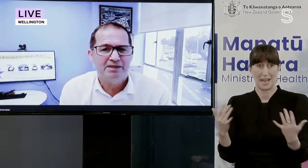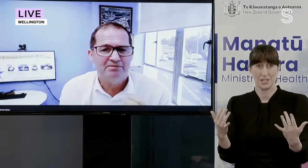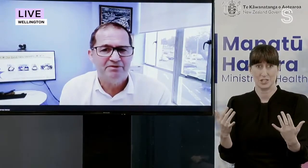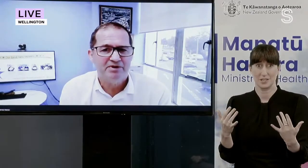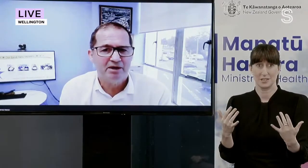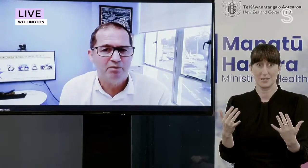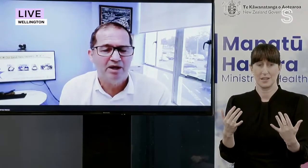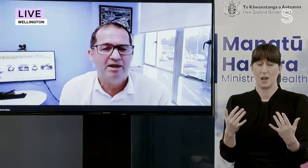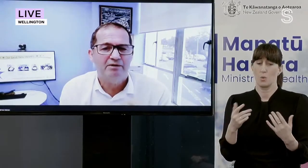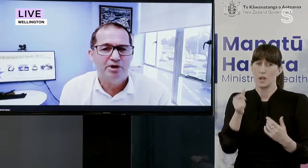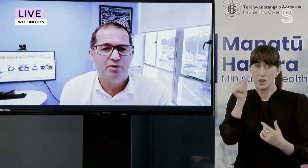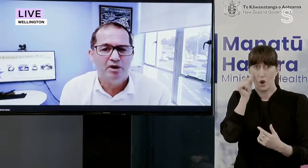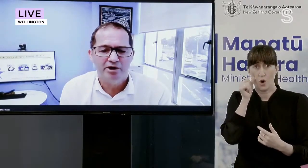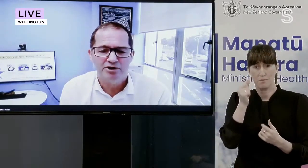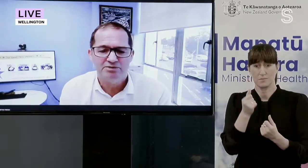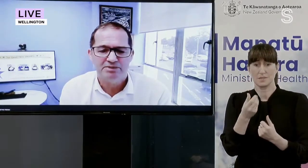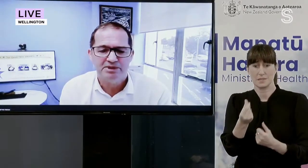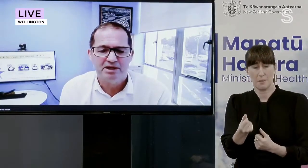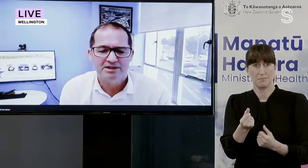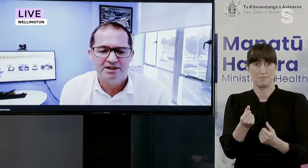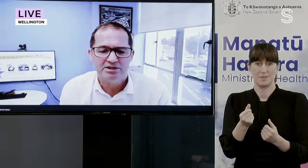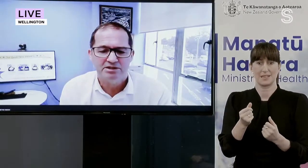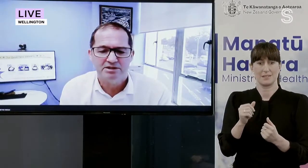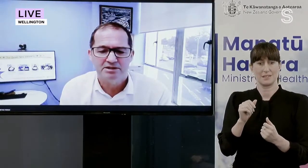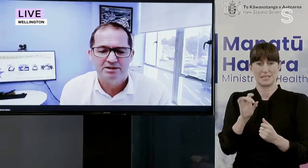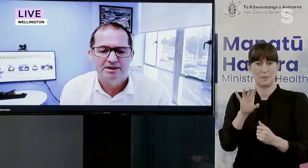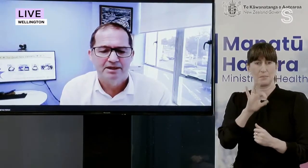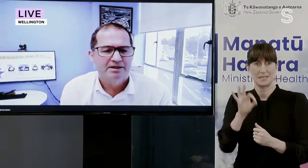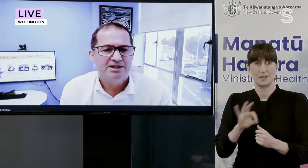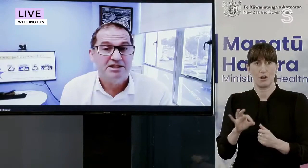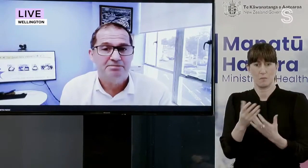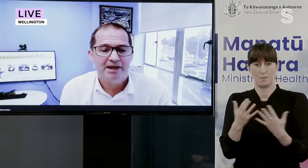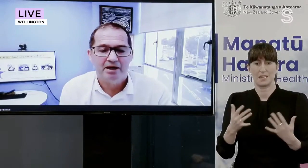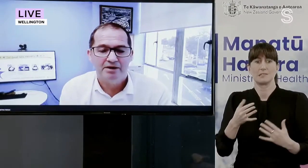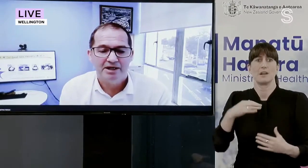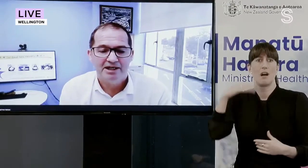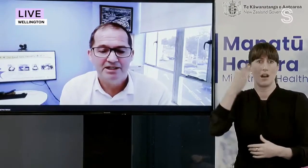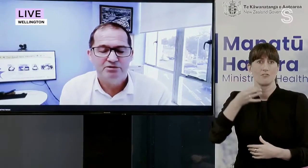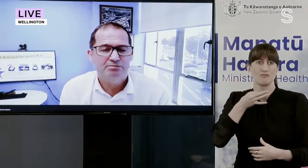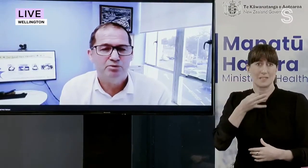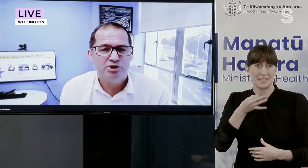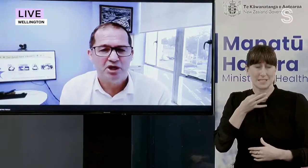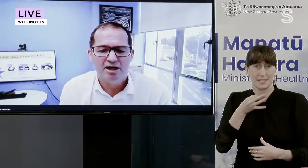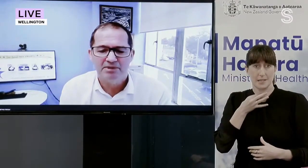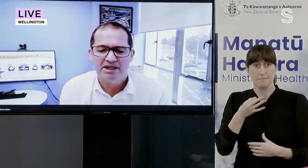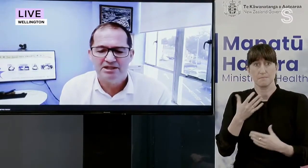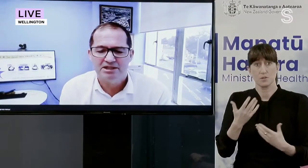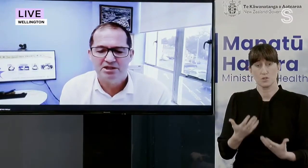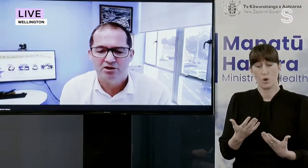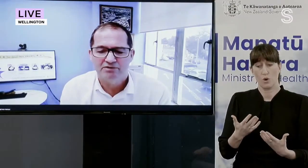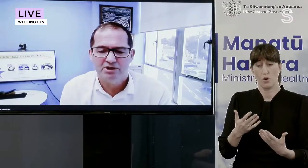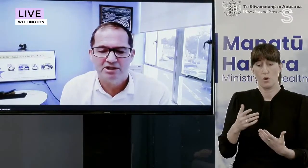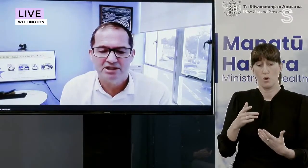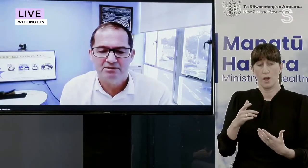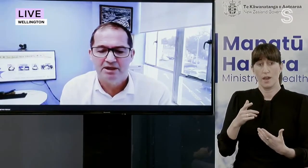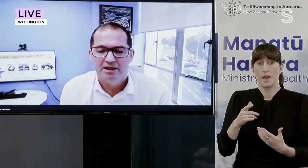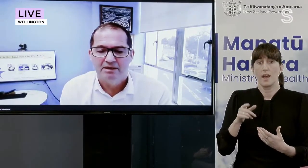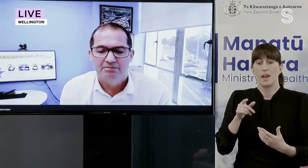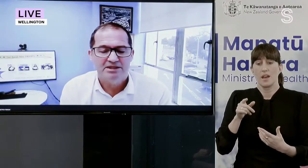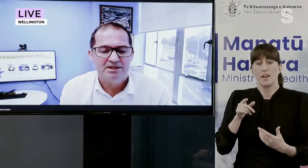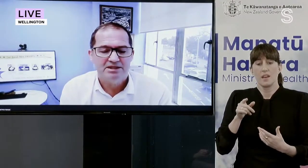from becoming very unwell and requiring hospitalisations. This is about easier and more timely access to